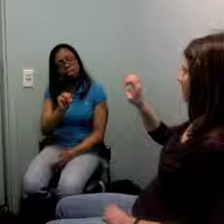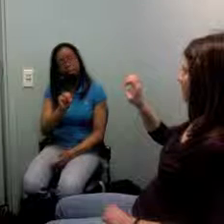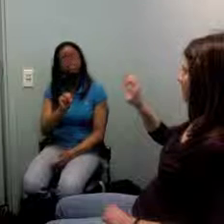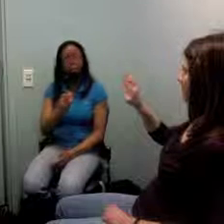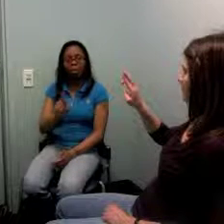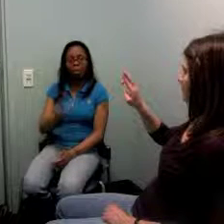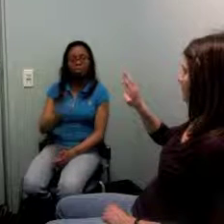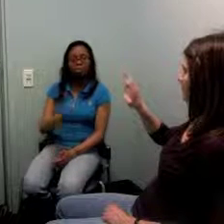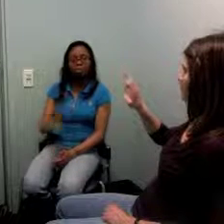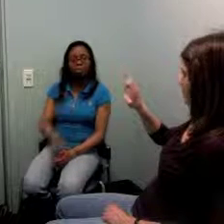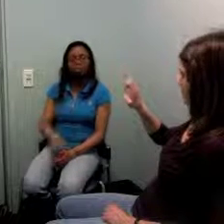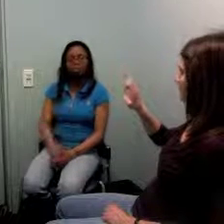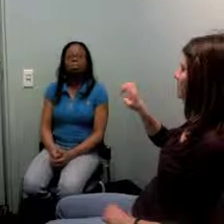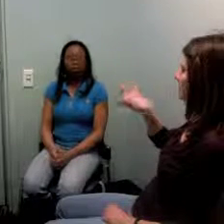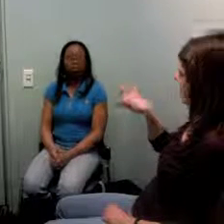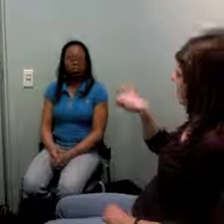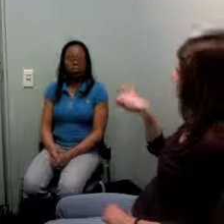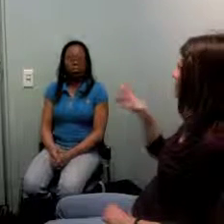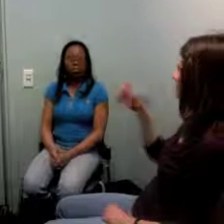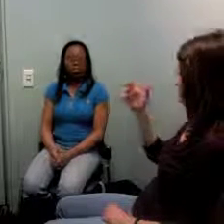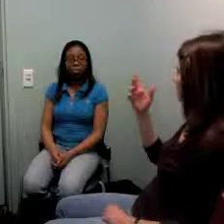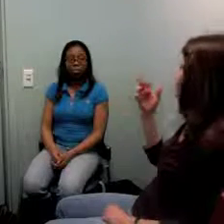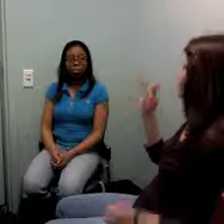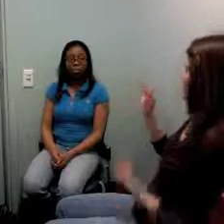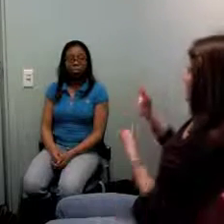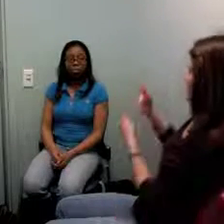Just the mirror? Yeah.